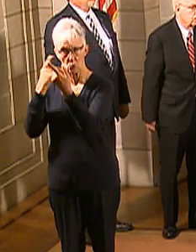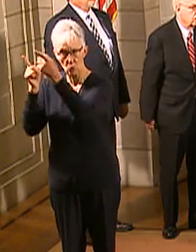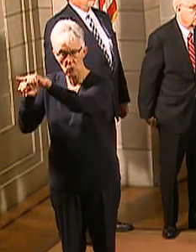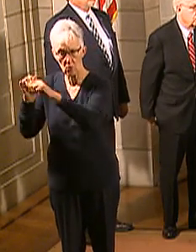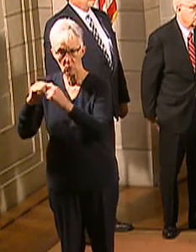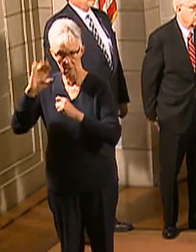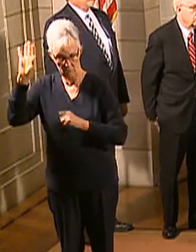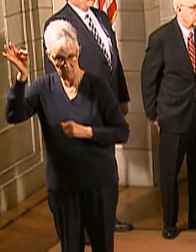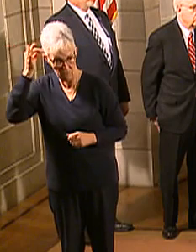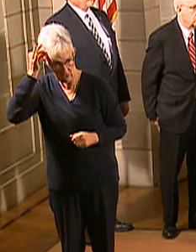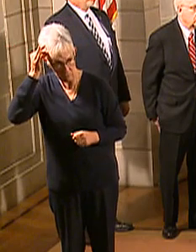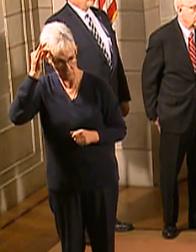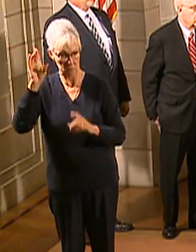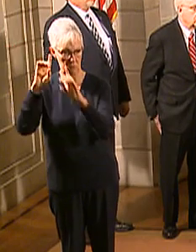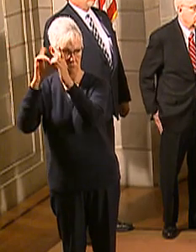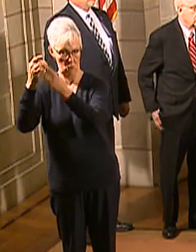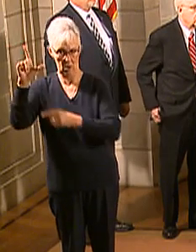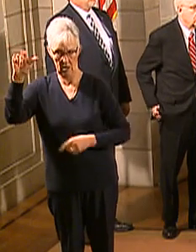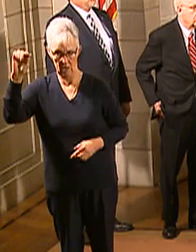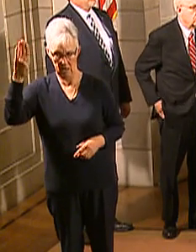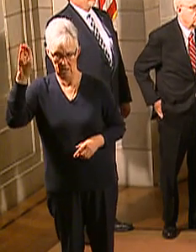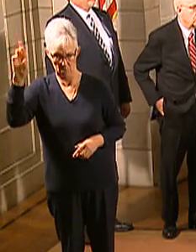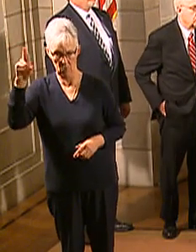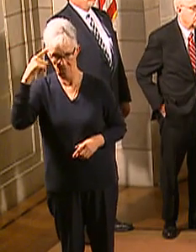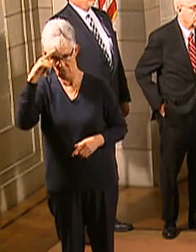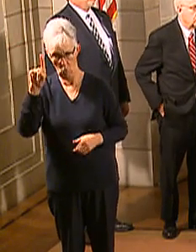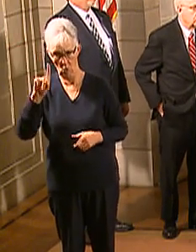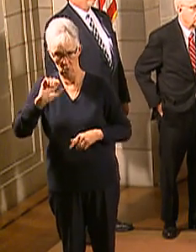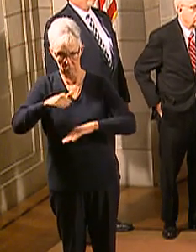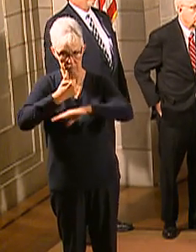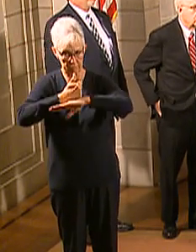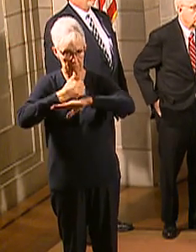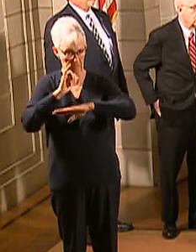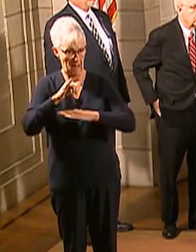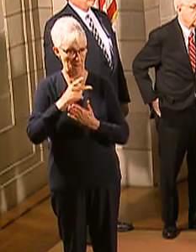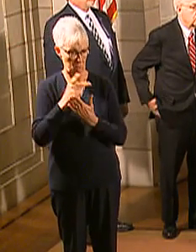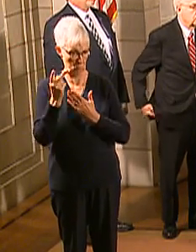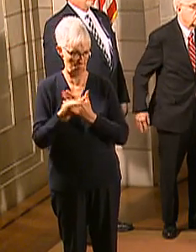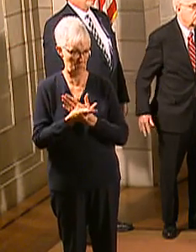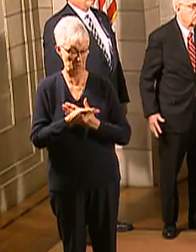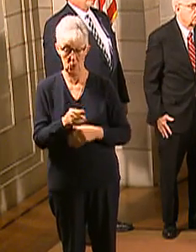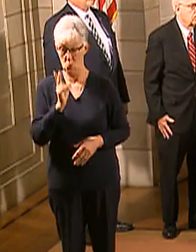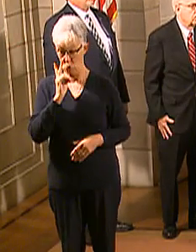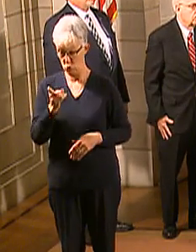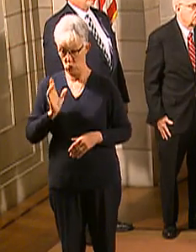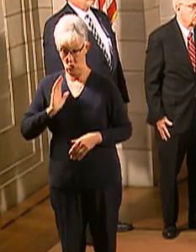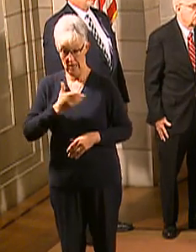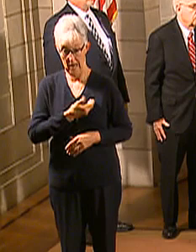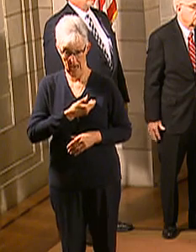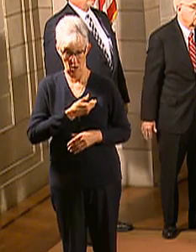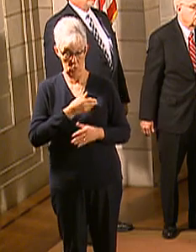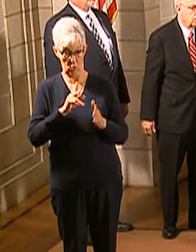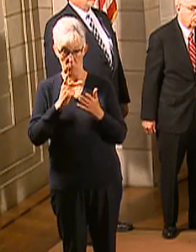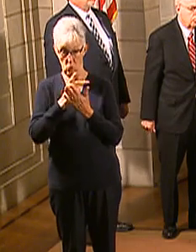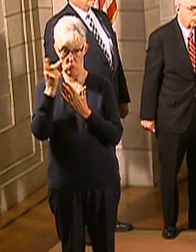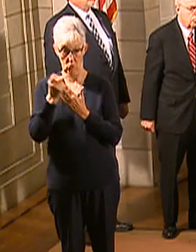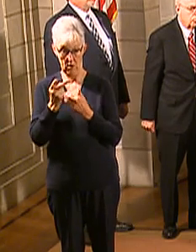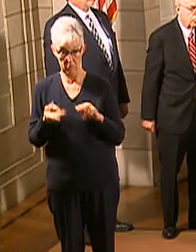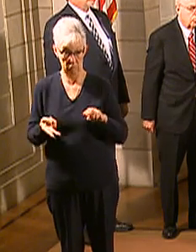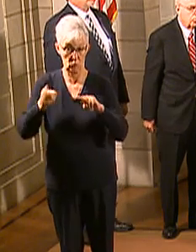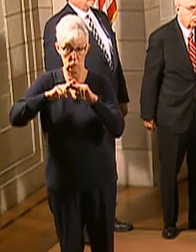the pandemic in 2020, we saw our apprenticeship program in the state grow by 14% as we added